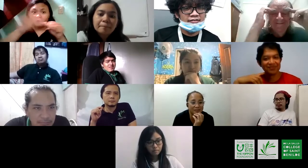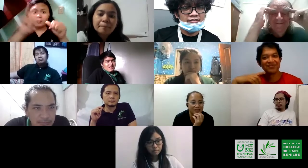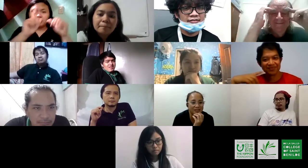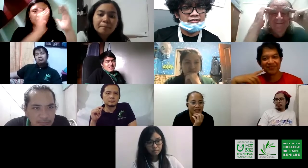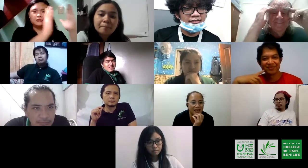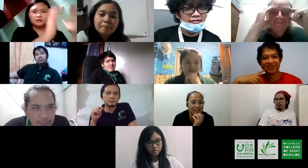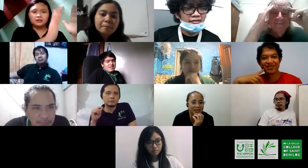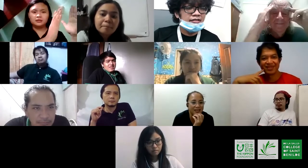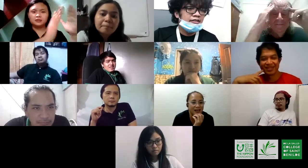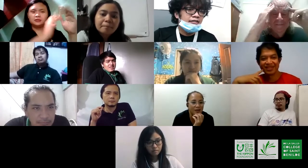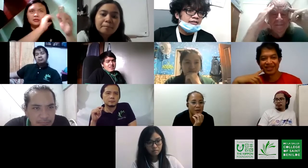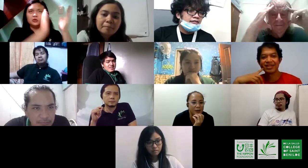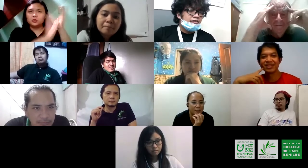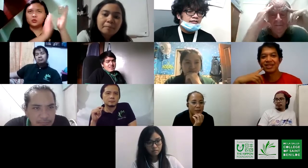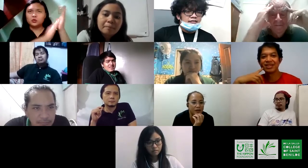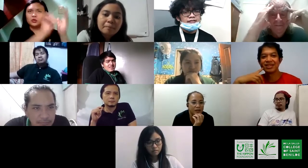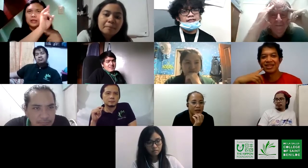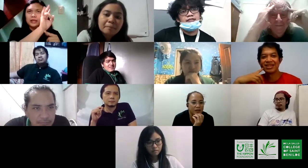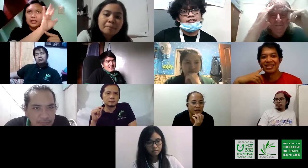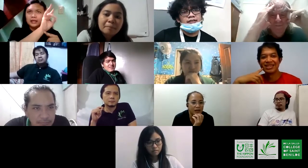Yeah. And Jasmine has her hand up.